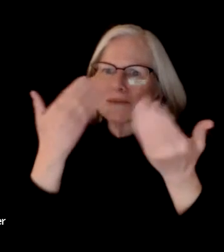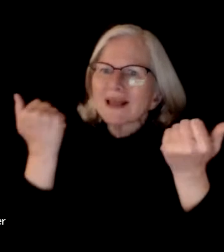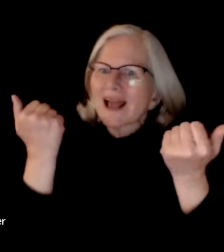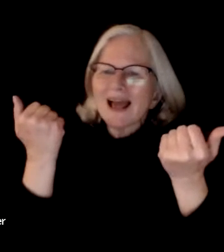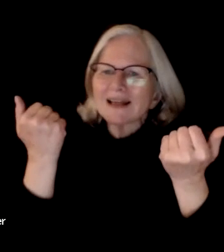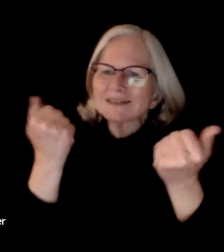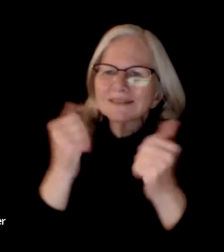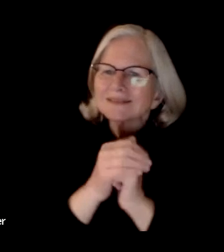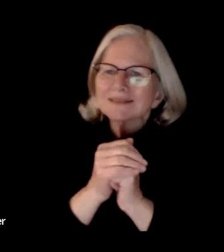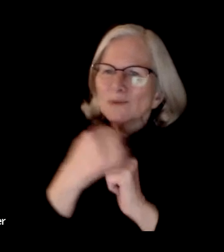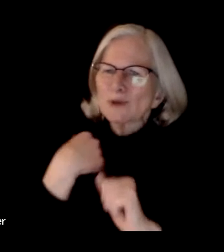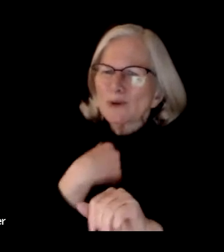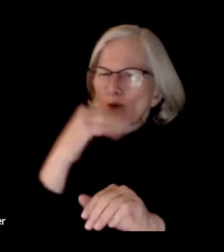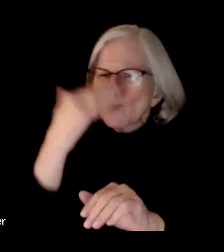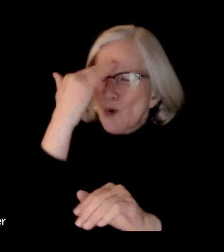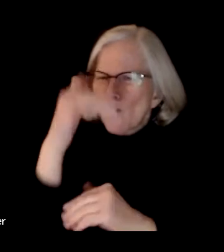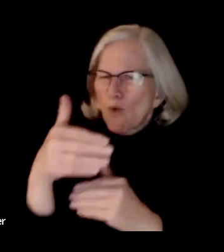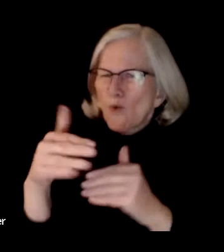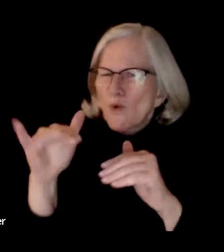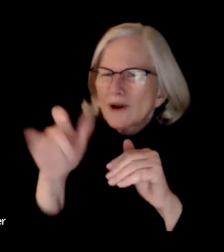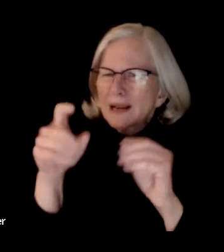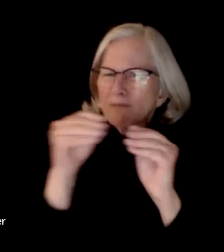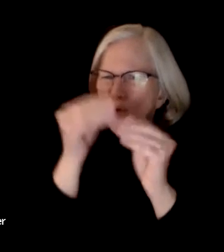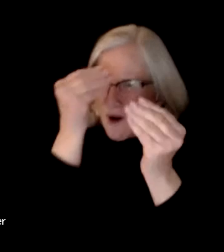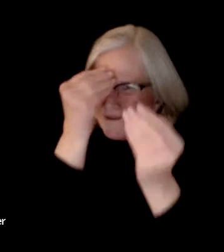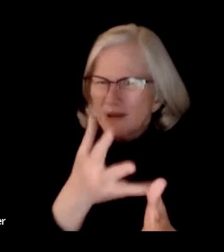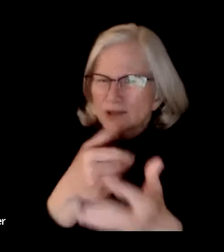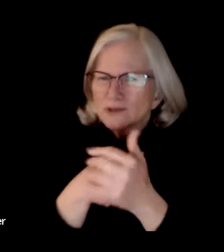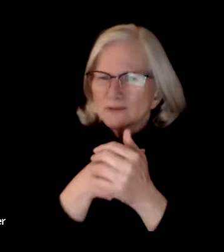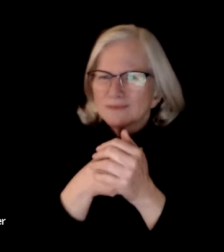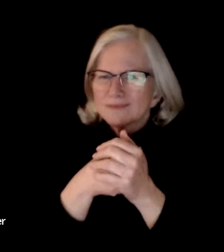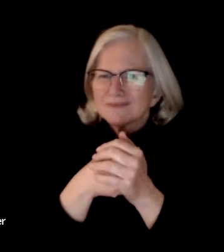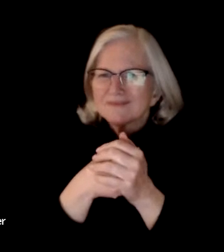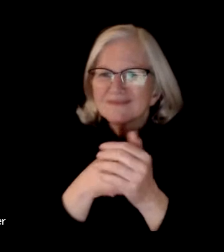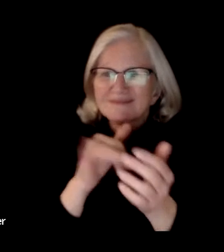if it's just like it's this parent strain.